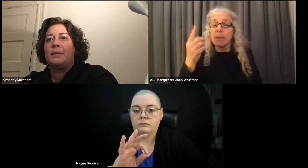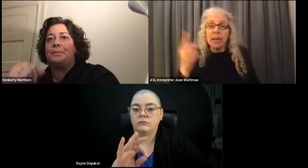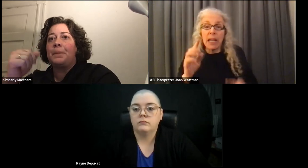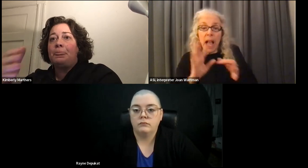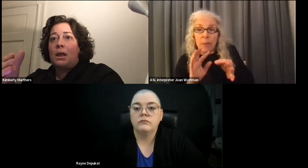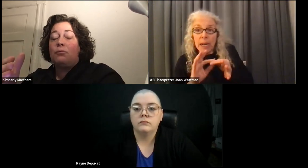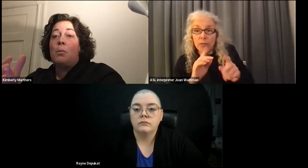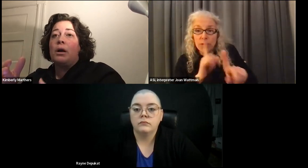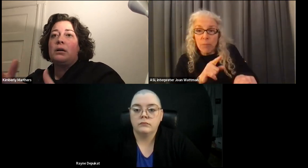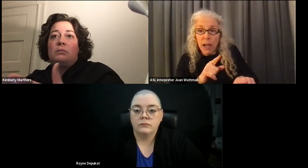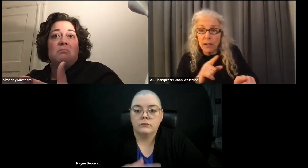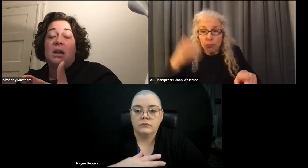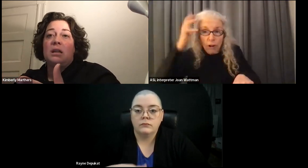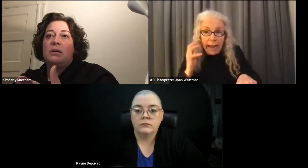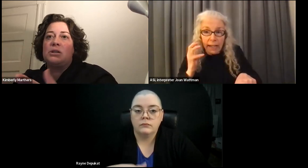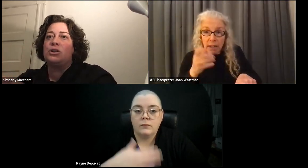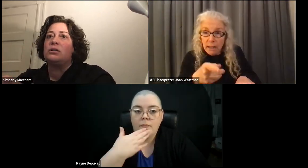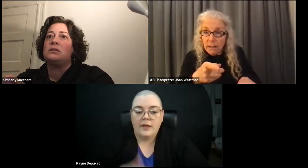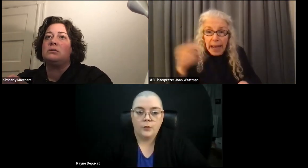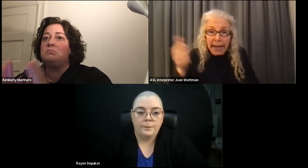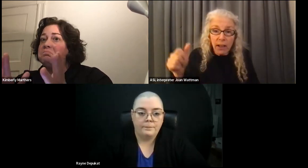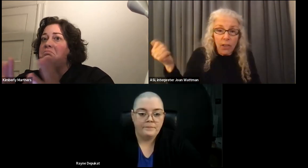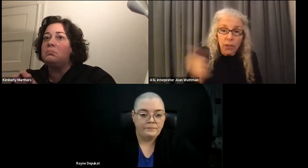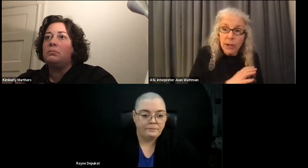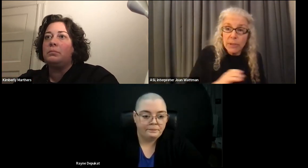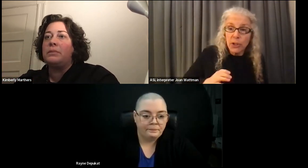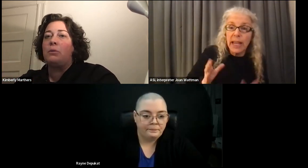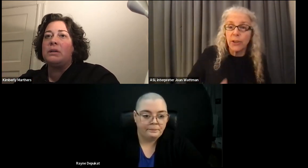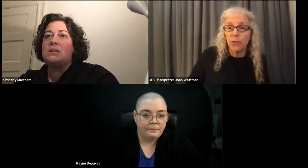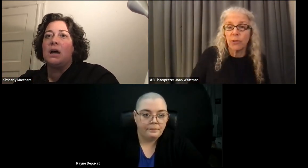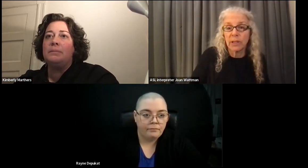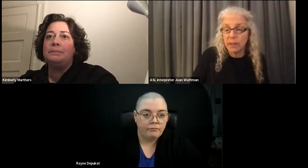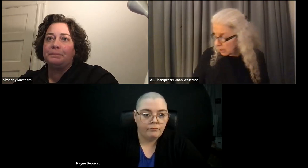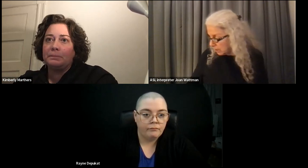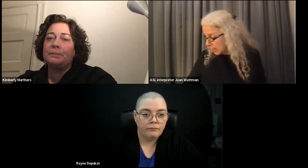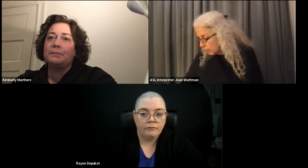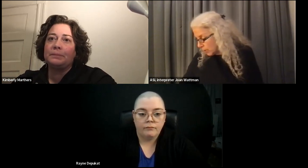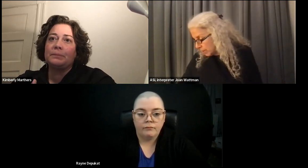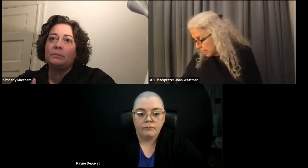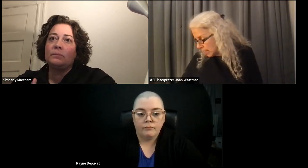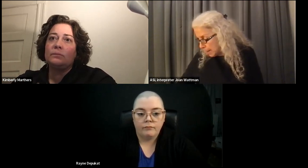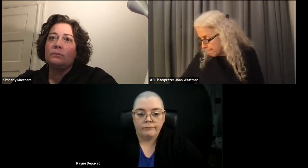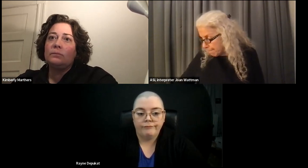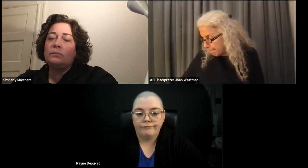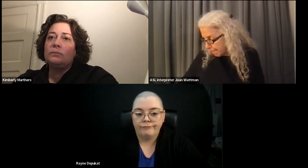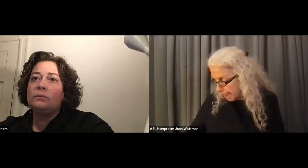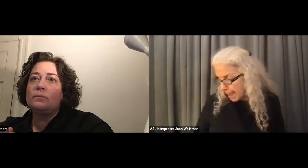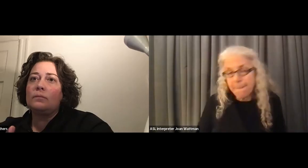Rain's remark, any of the commissioners, now would be the time. Thank you, Kimmy.